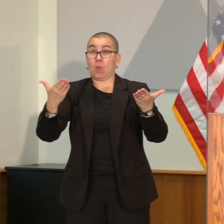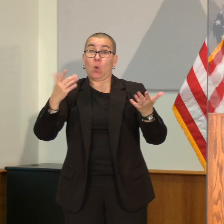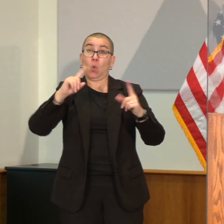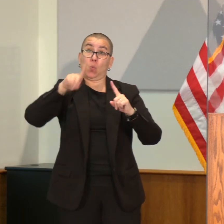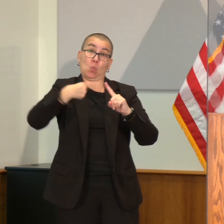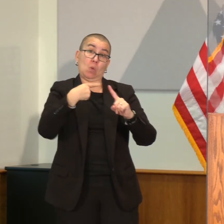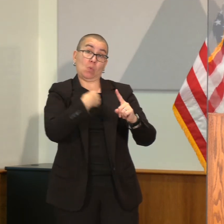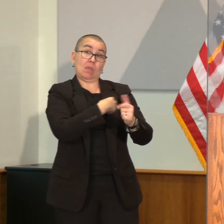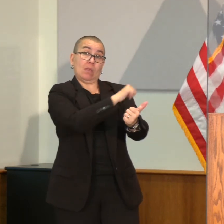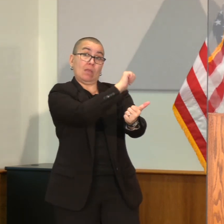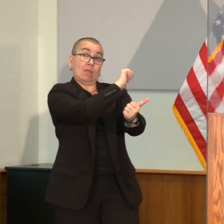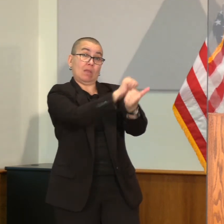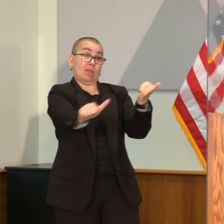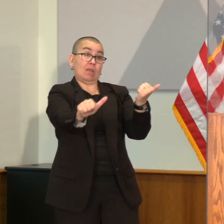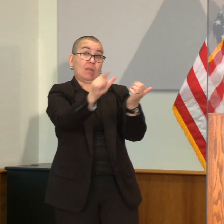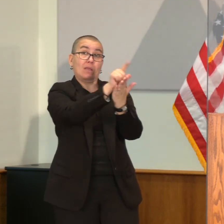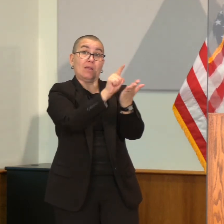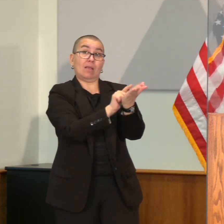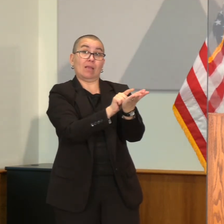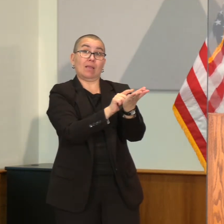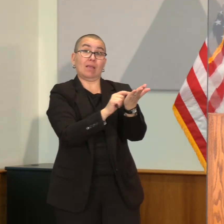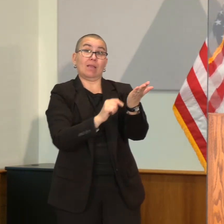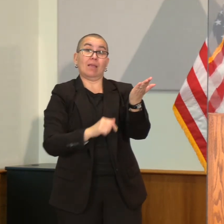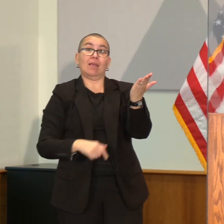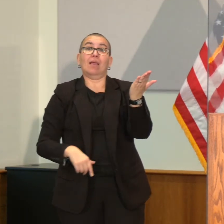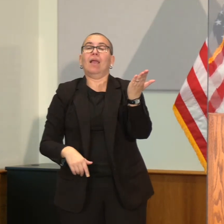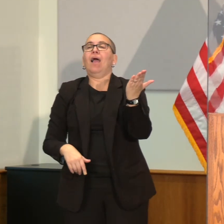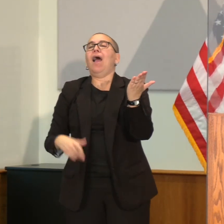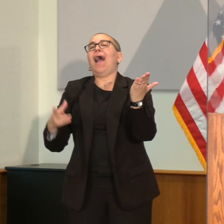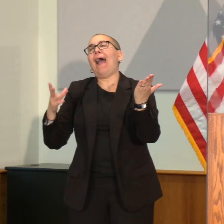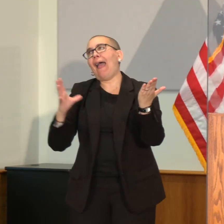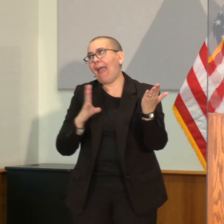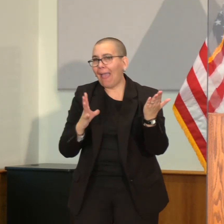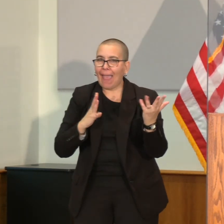issues, we need to talk about all of the tough issues.